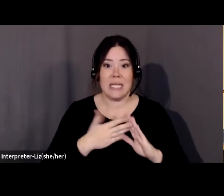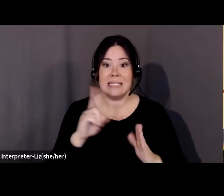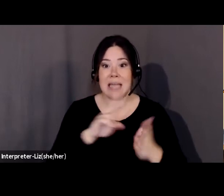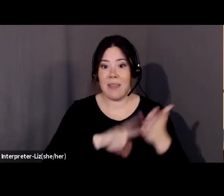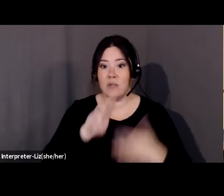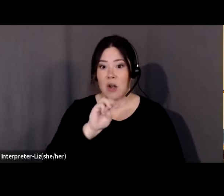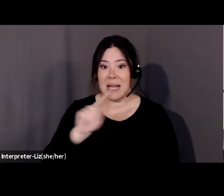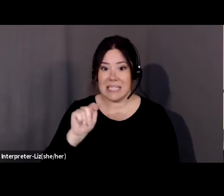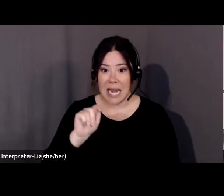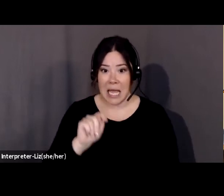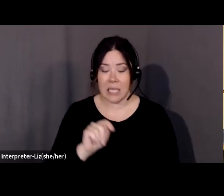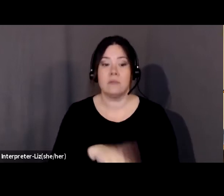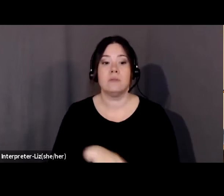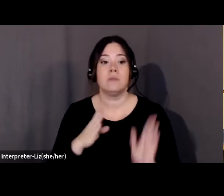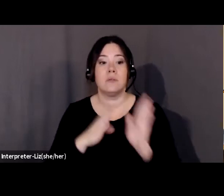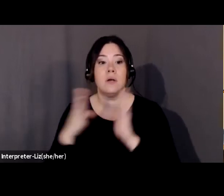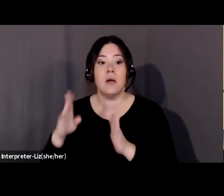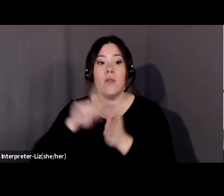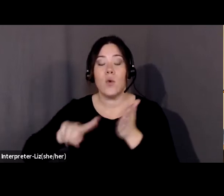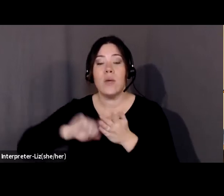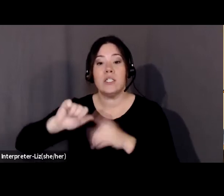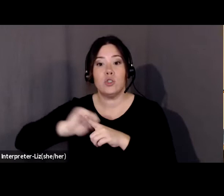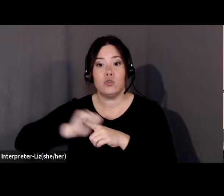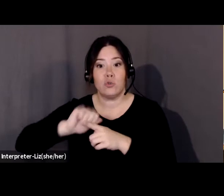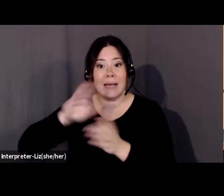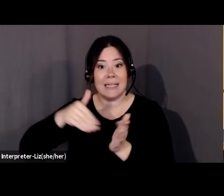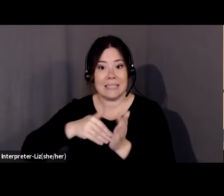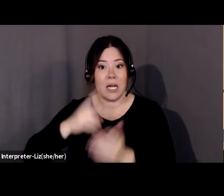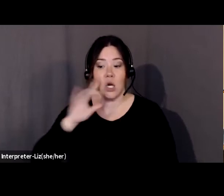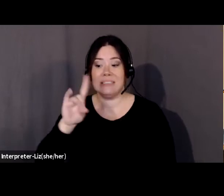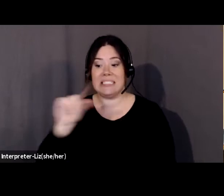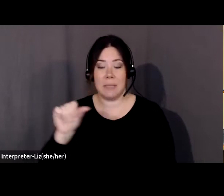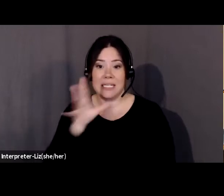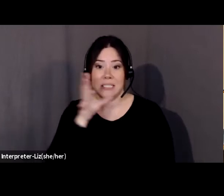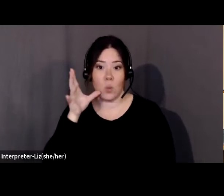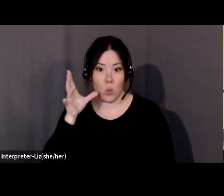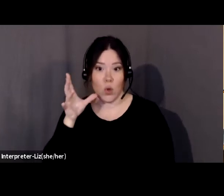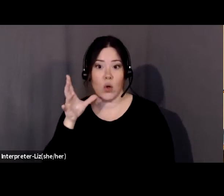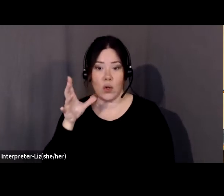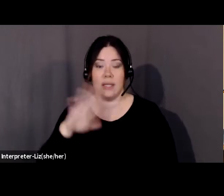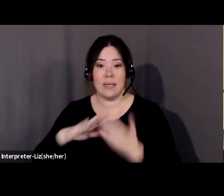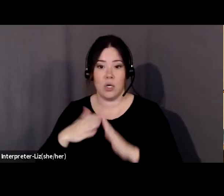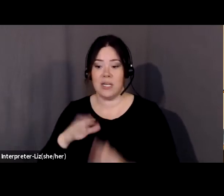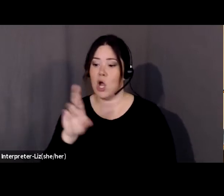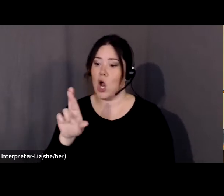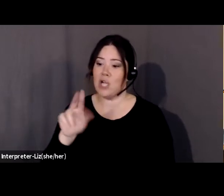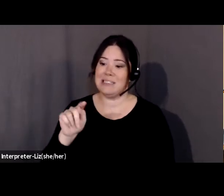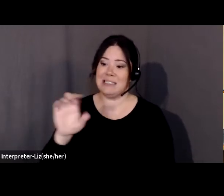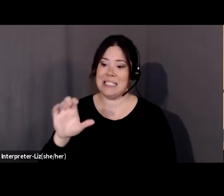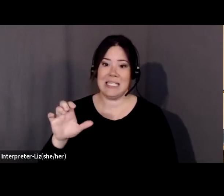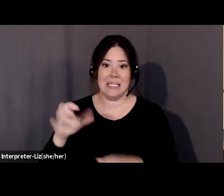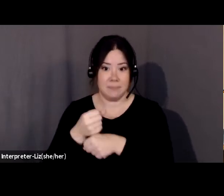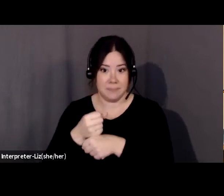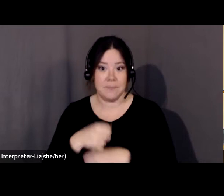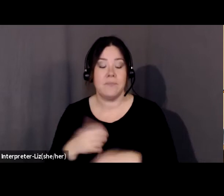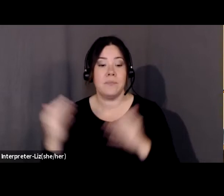the Research and Training Center on Disability in Rural Communities, or the RTC Rural. The second logo is for